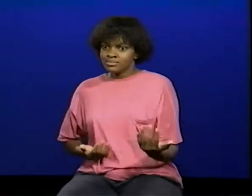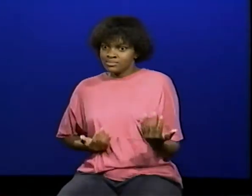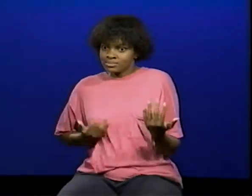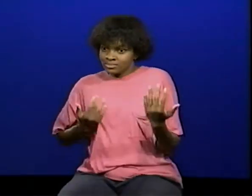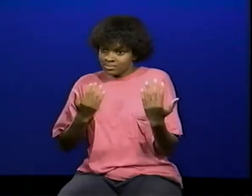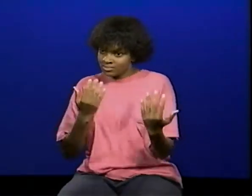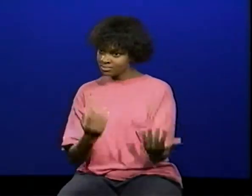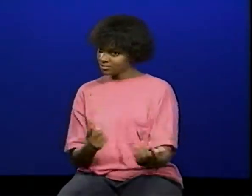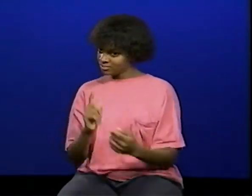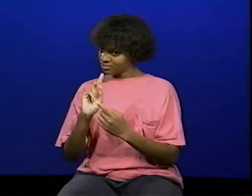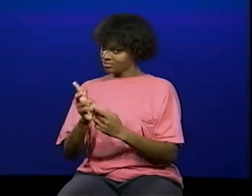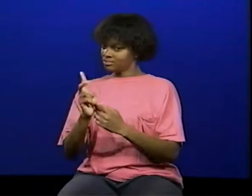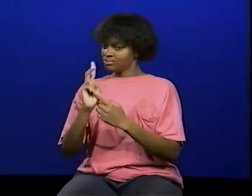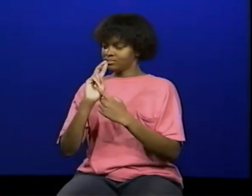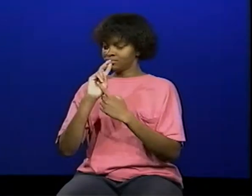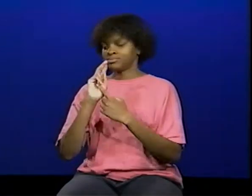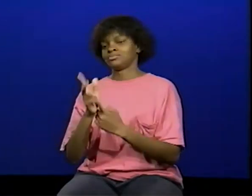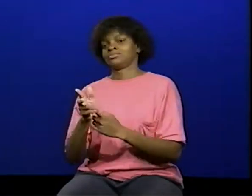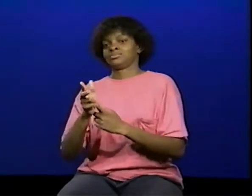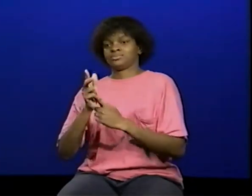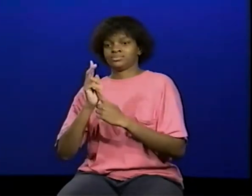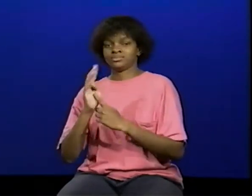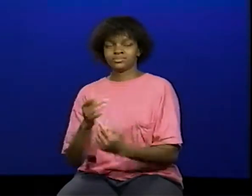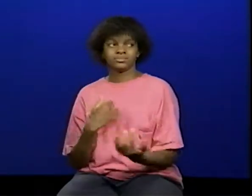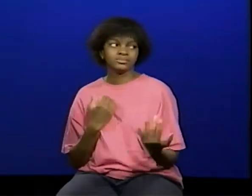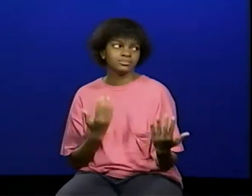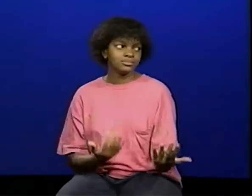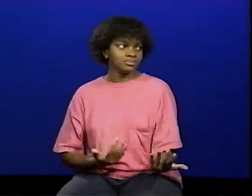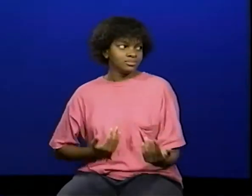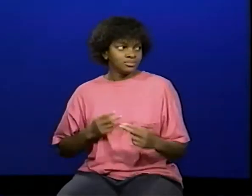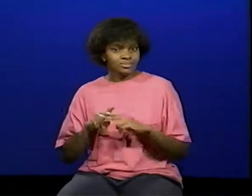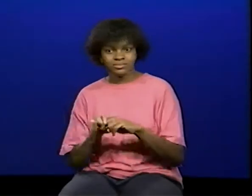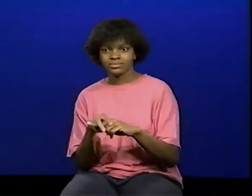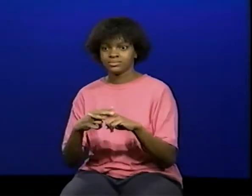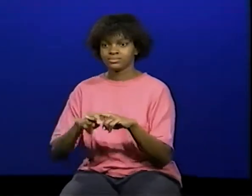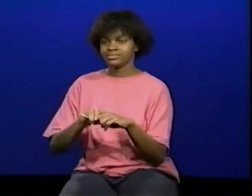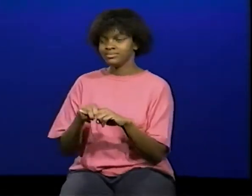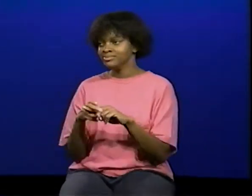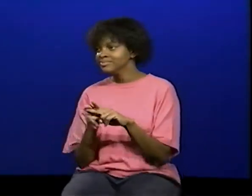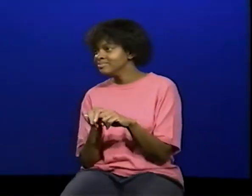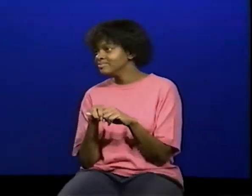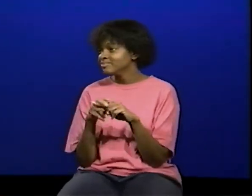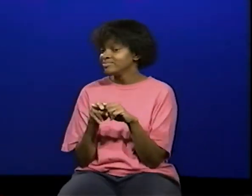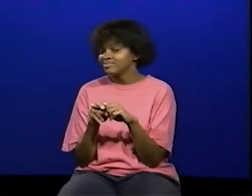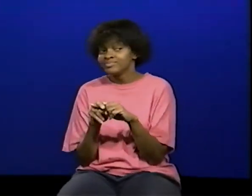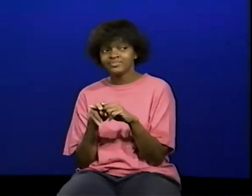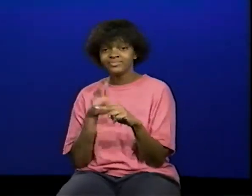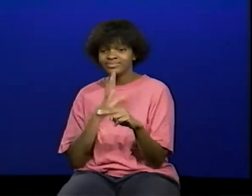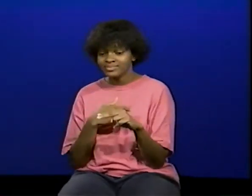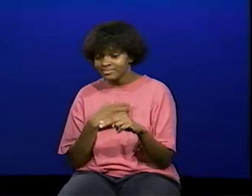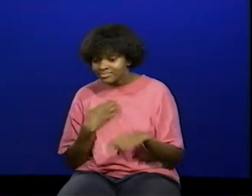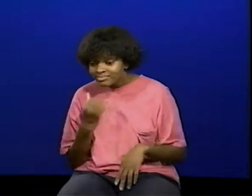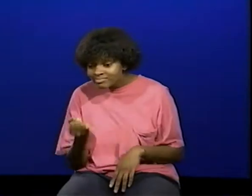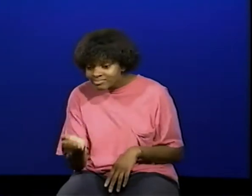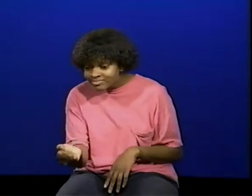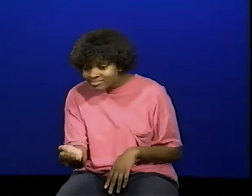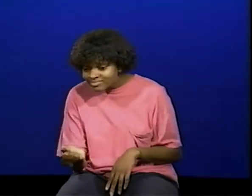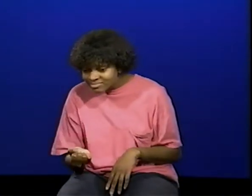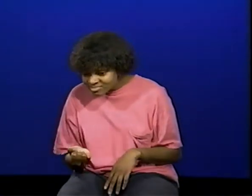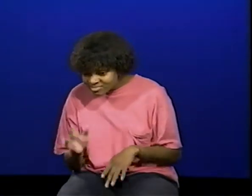left. Well, I sat, and I waited, and I waited, and I waited, and I became very